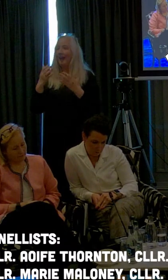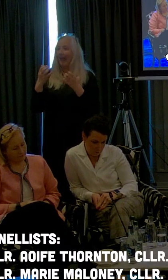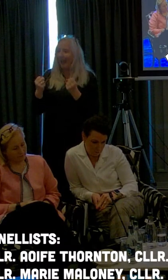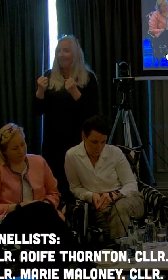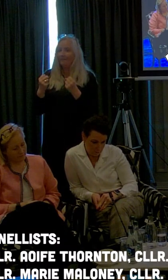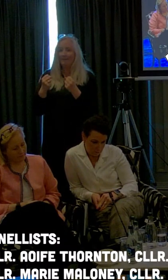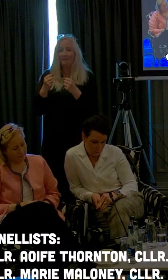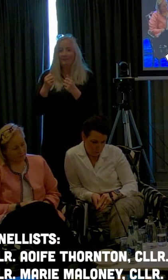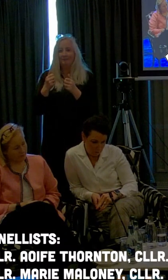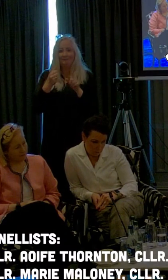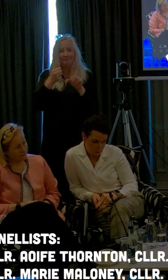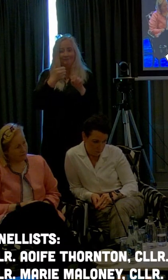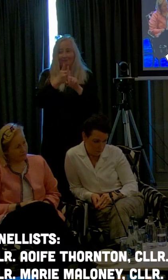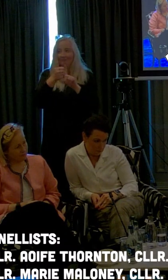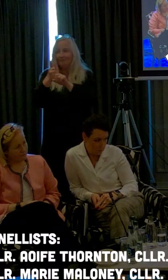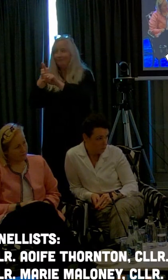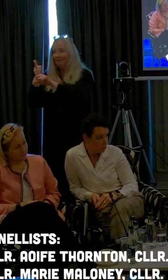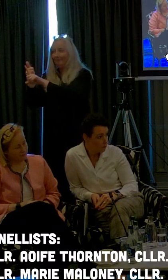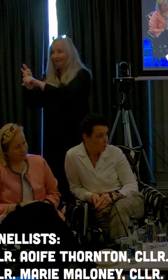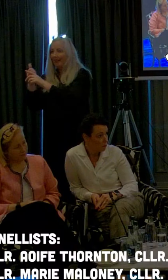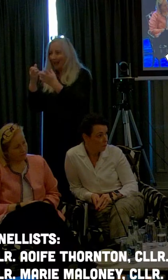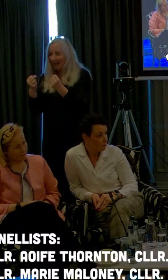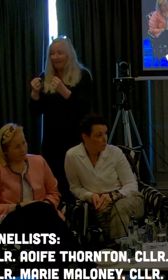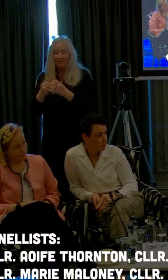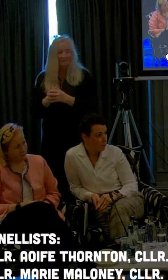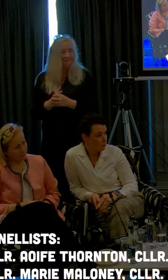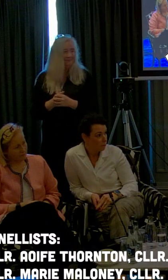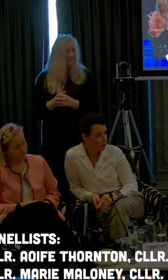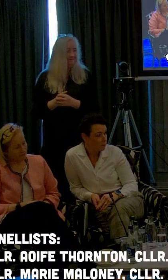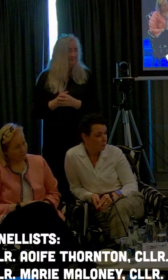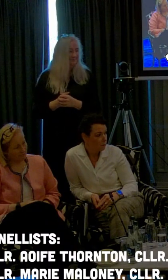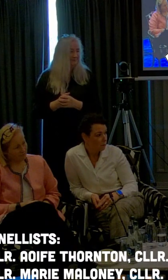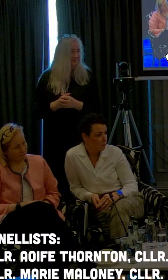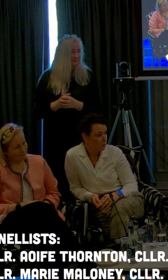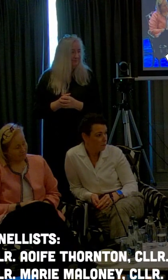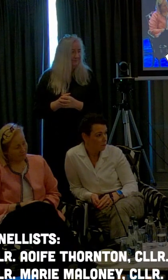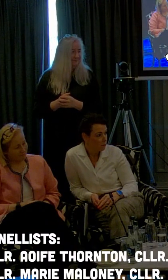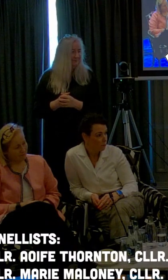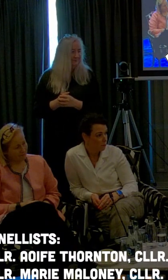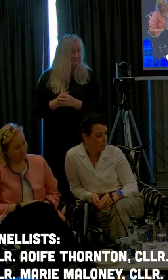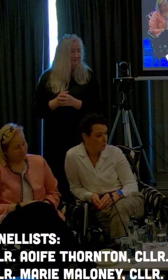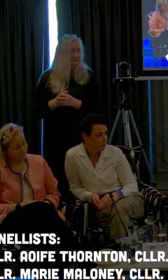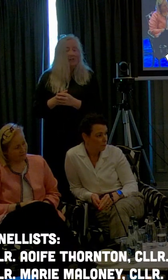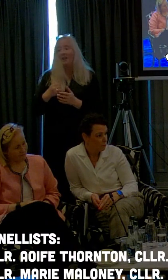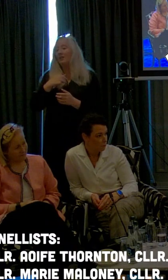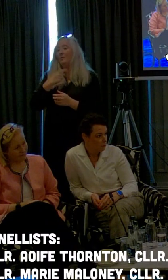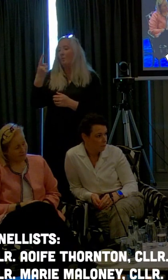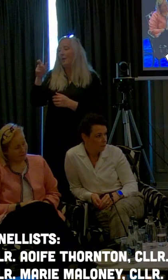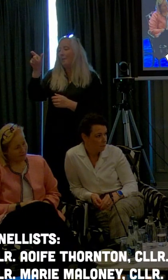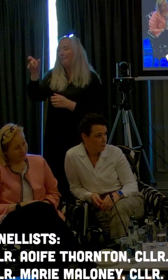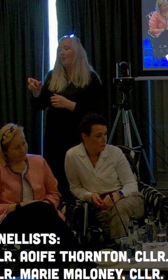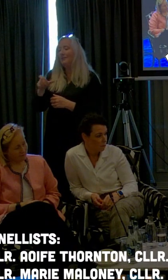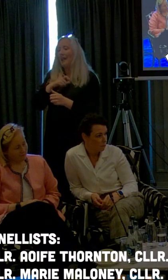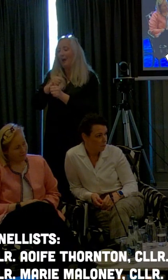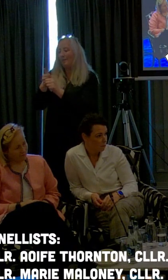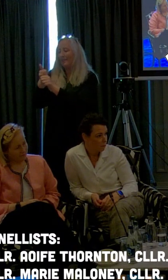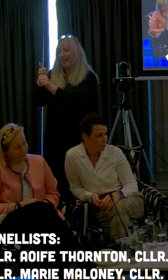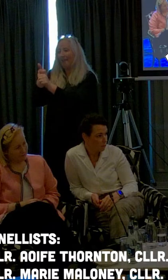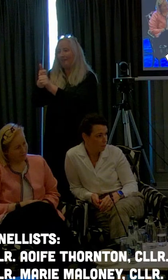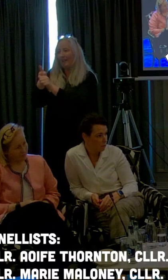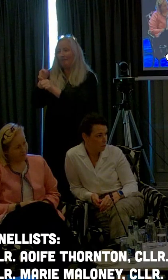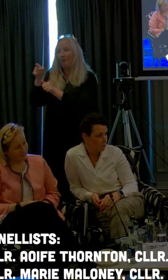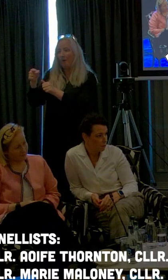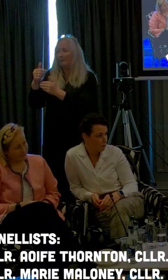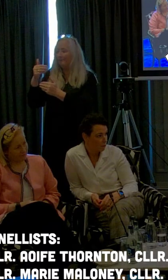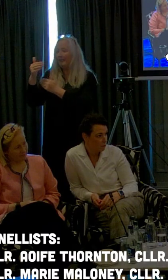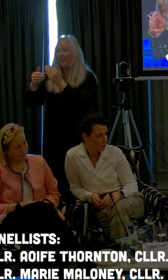you. I did actually dance around my kitchen one day when a person I'd been advocating hard for, after 12 years in the housing list, to get